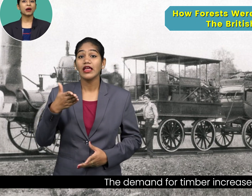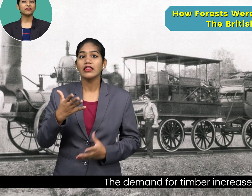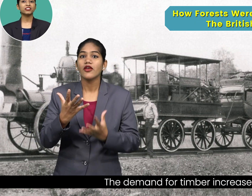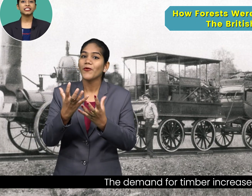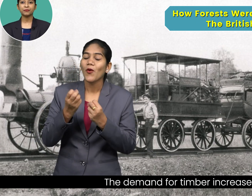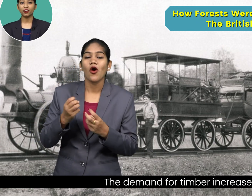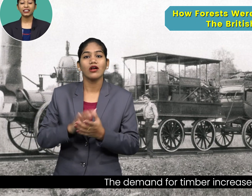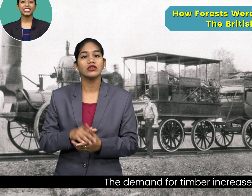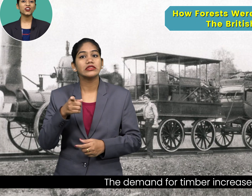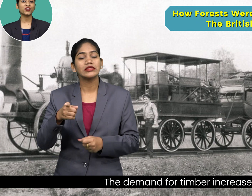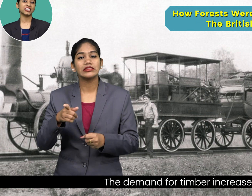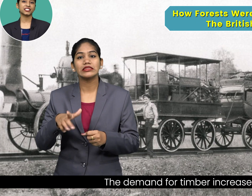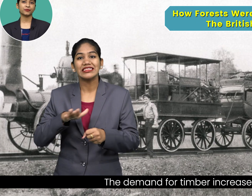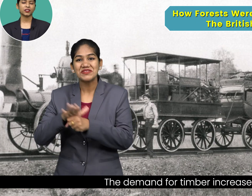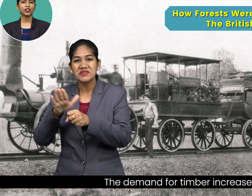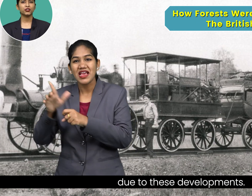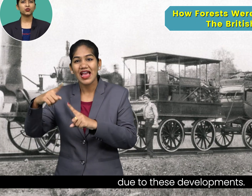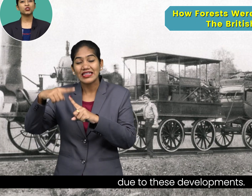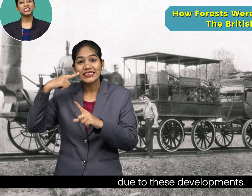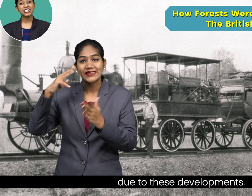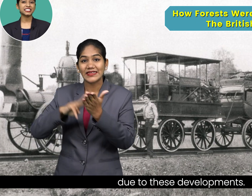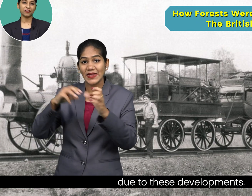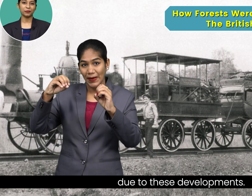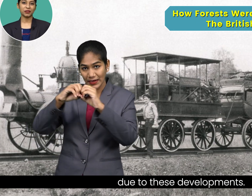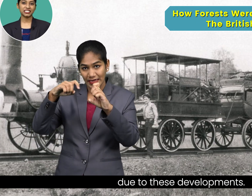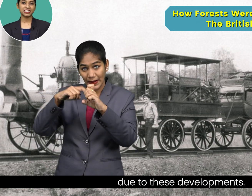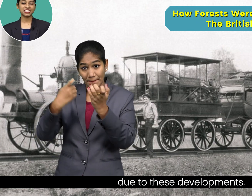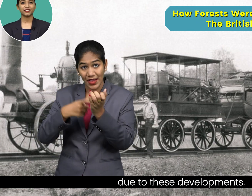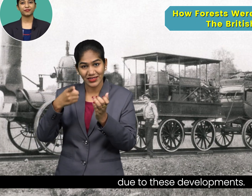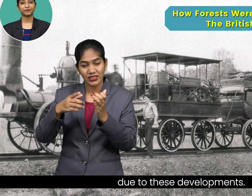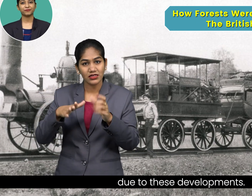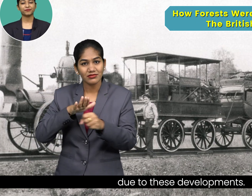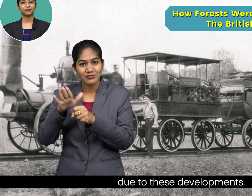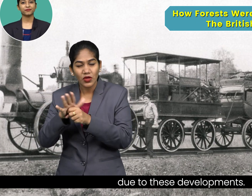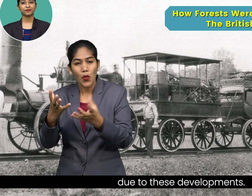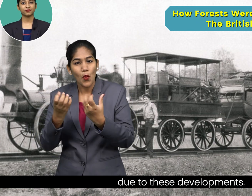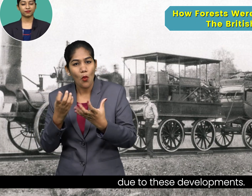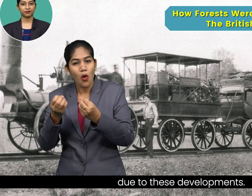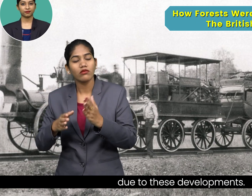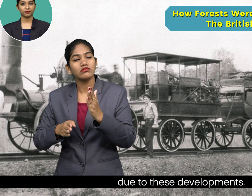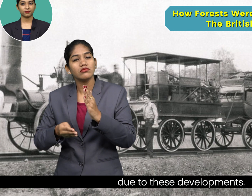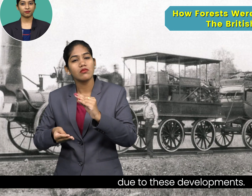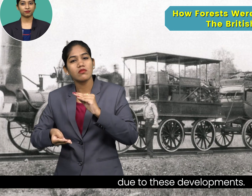The demand for timber increased due to these developments.